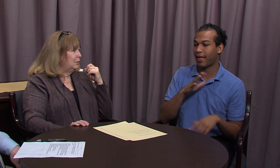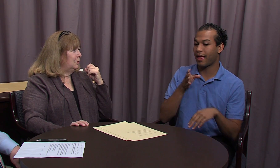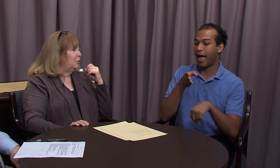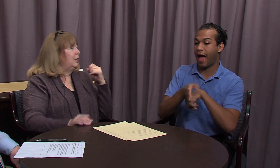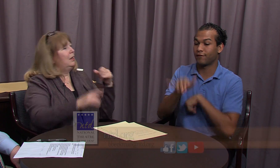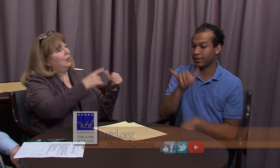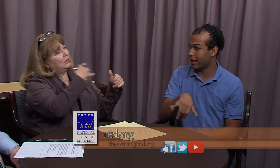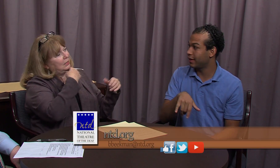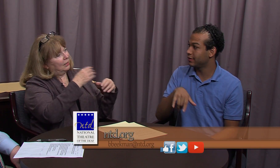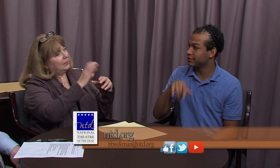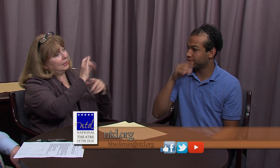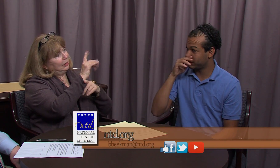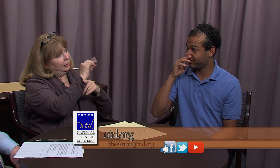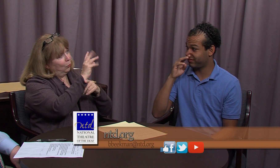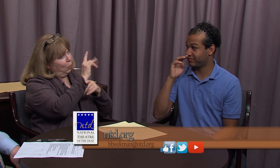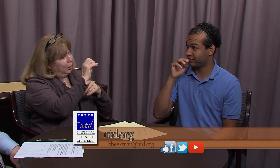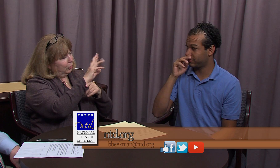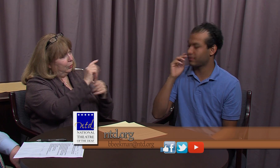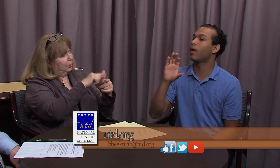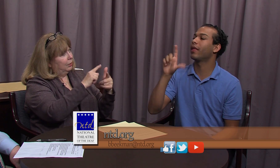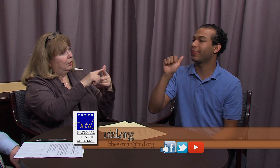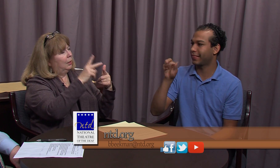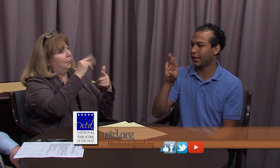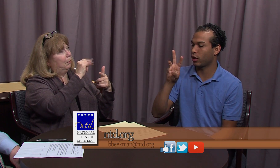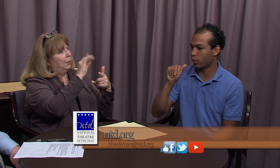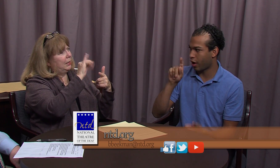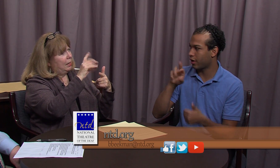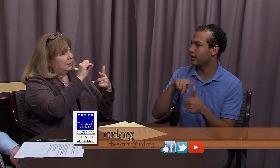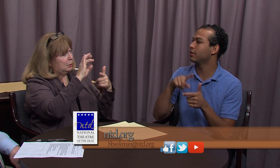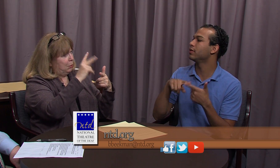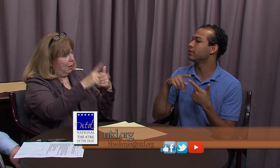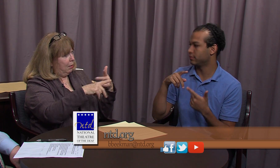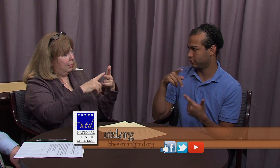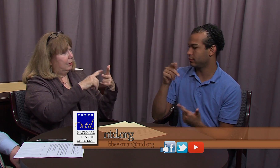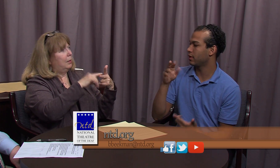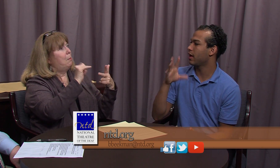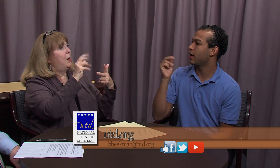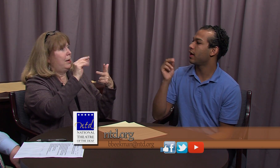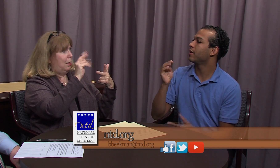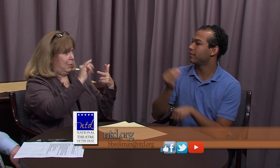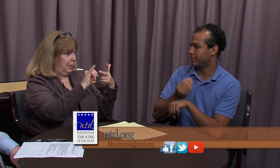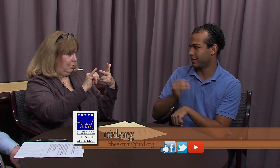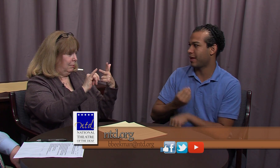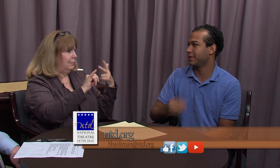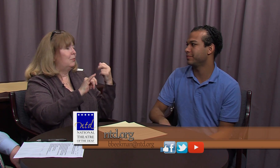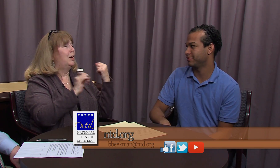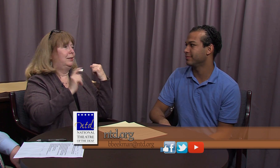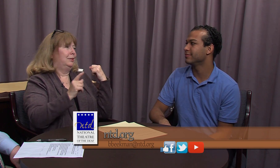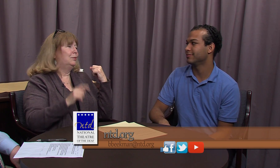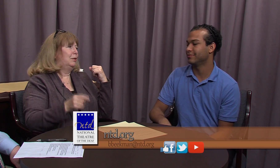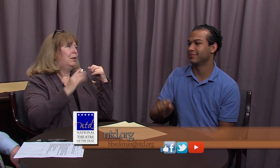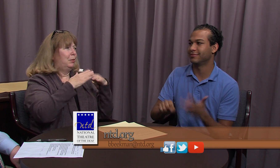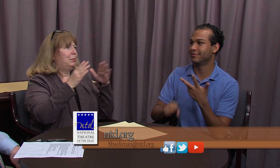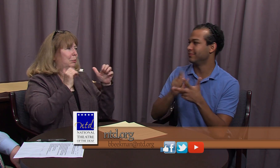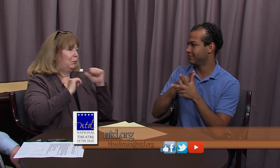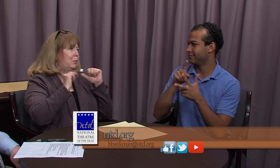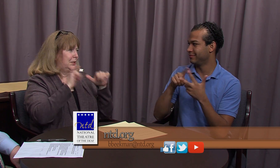It's great. You see, it's Clearwater, Pinellas Park in Miami. Right, right. We have public performances